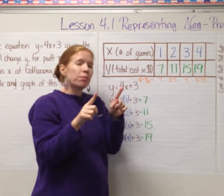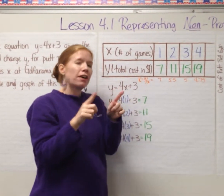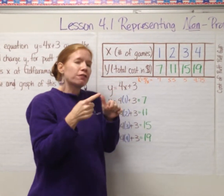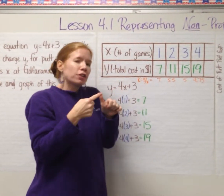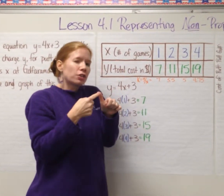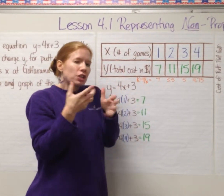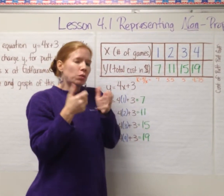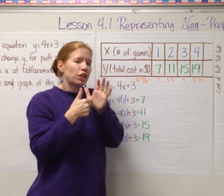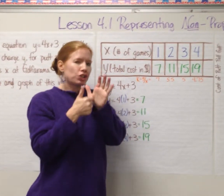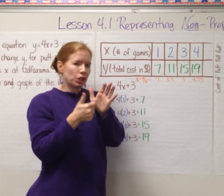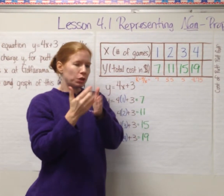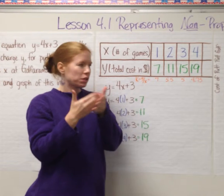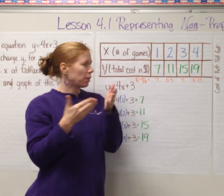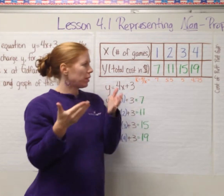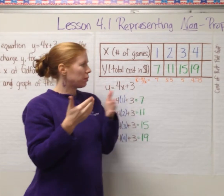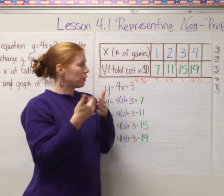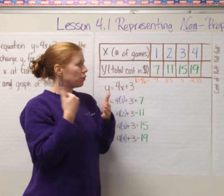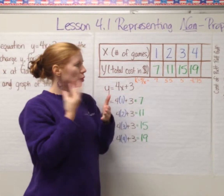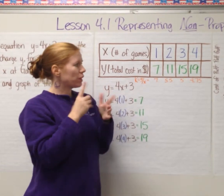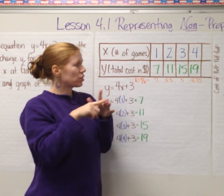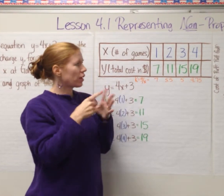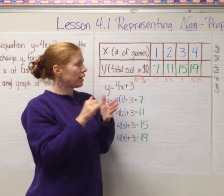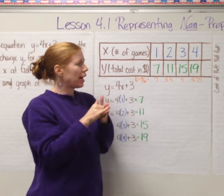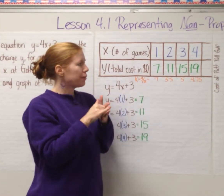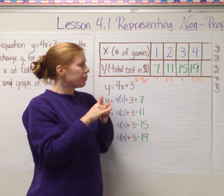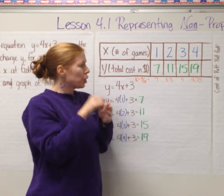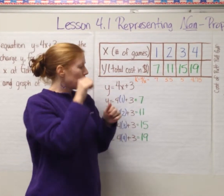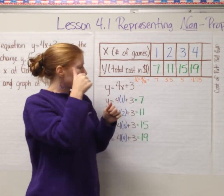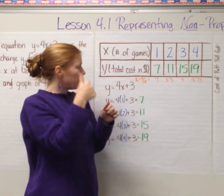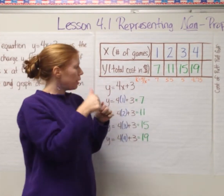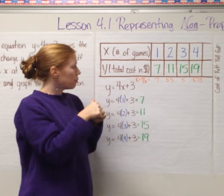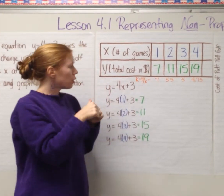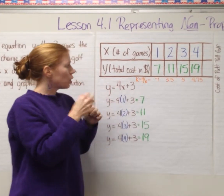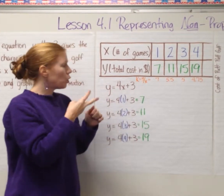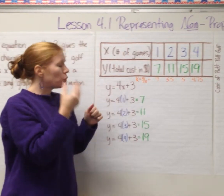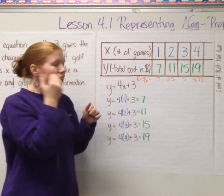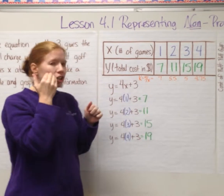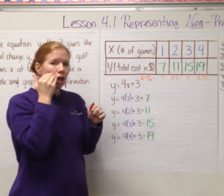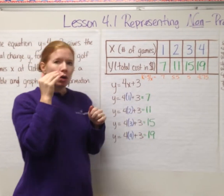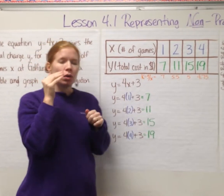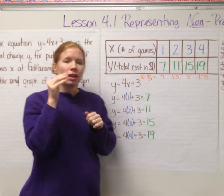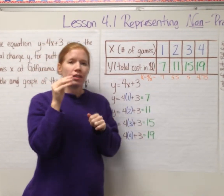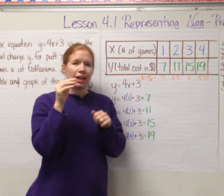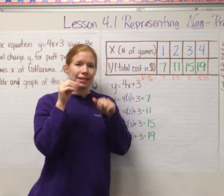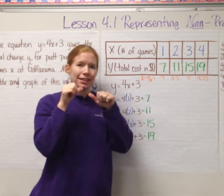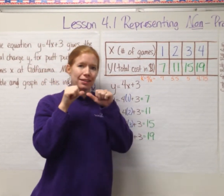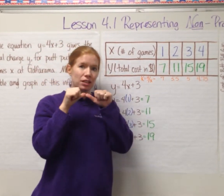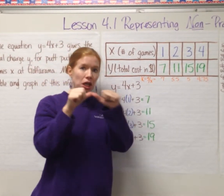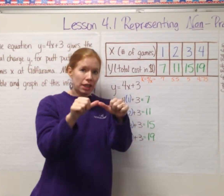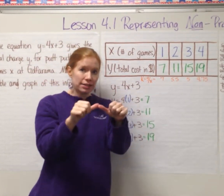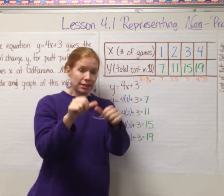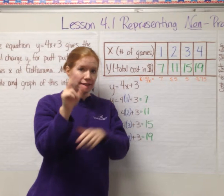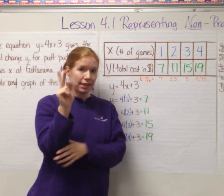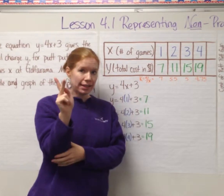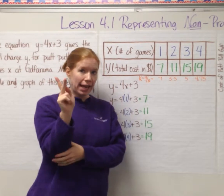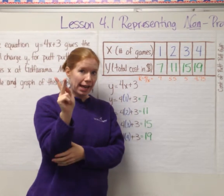But first, I want to show you something before we start that. Remember, we know that the constant